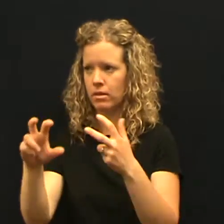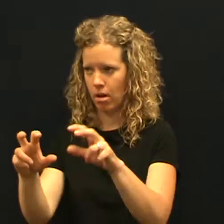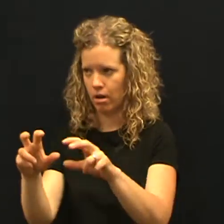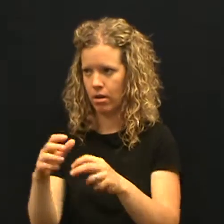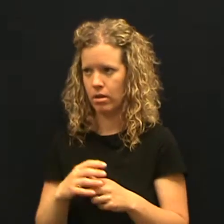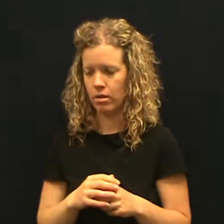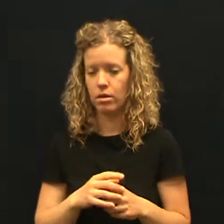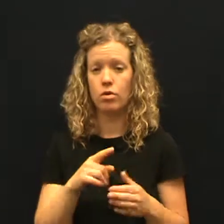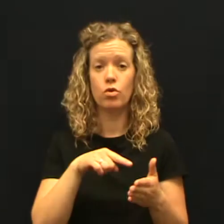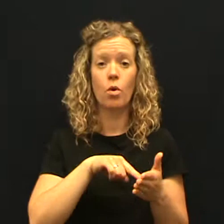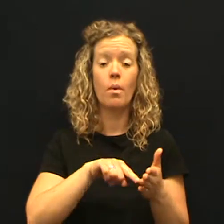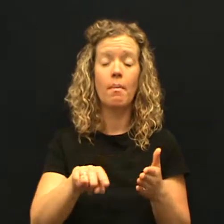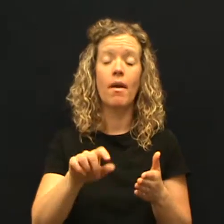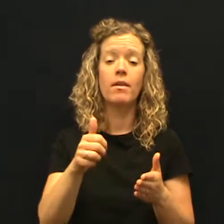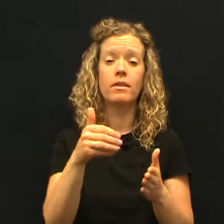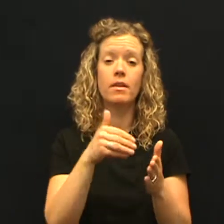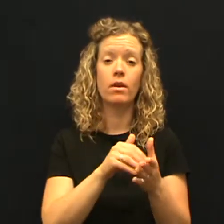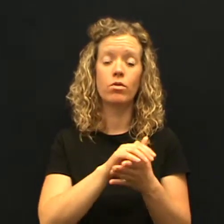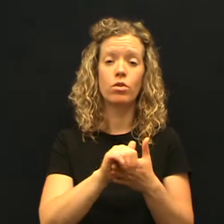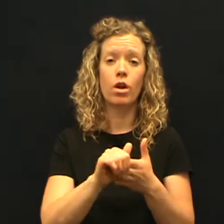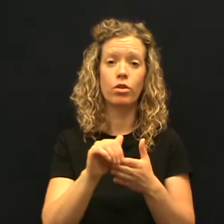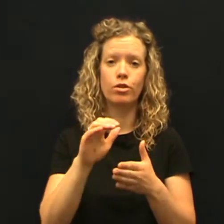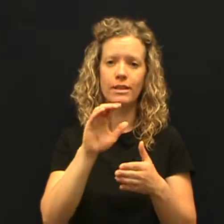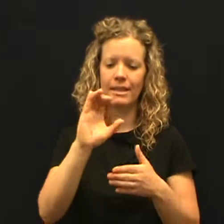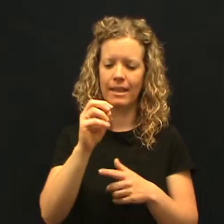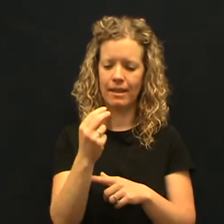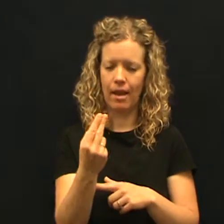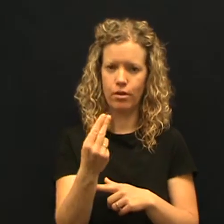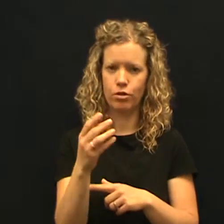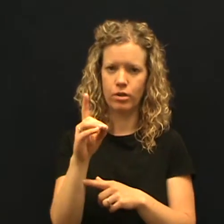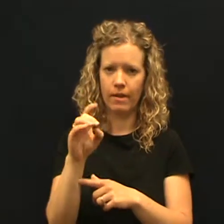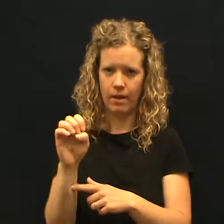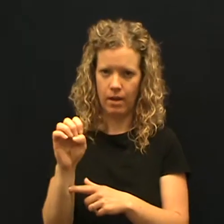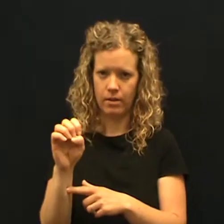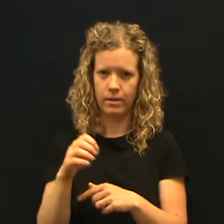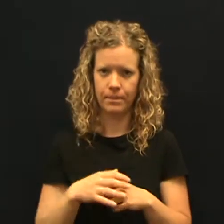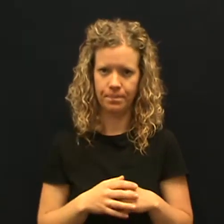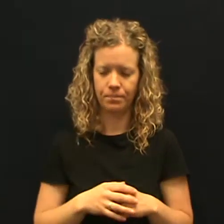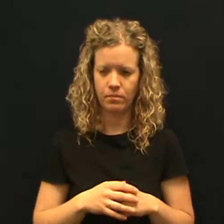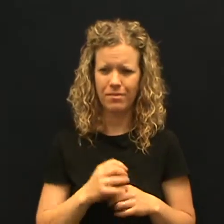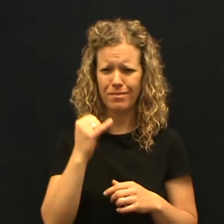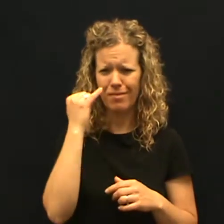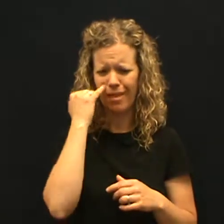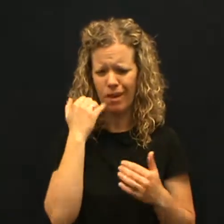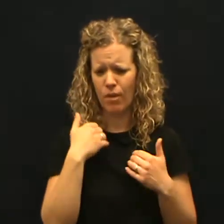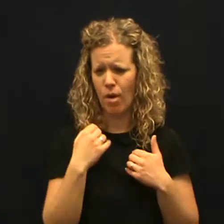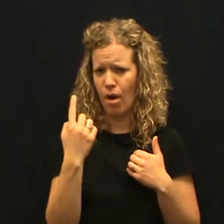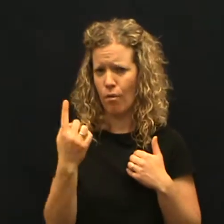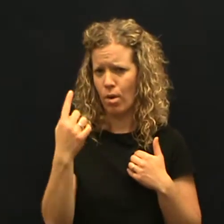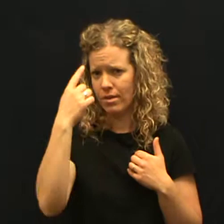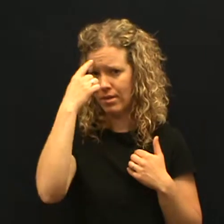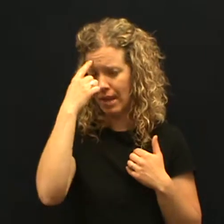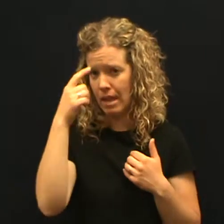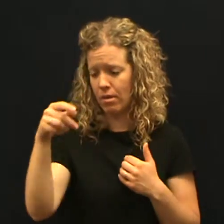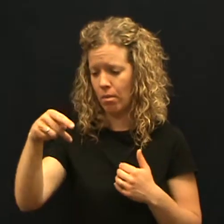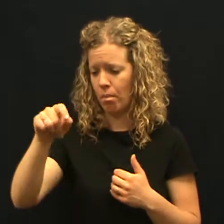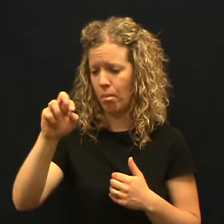cash dividend. If we had 1 million shares outstanding of 1 cent par value stock, and we're going to pay a